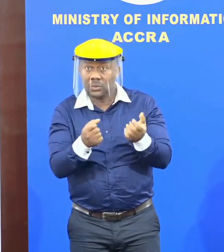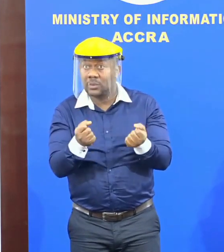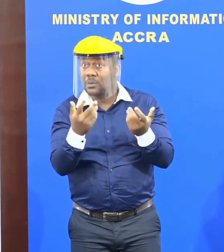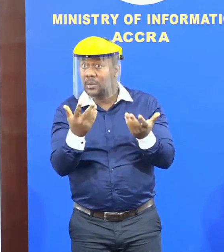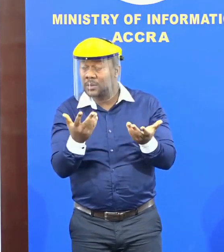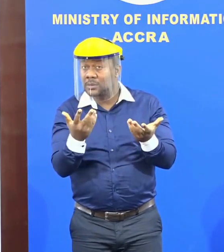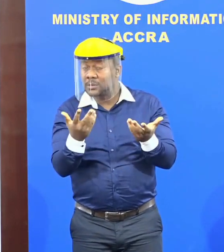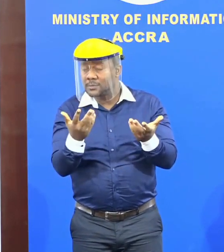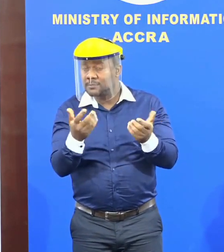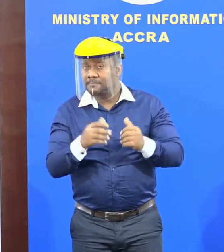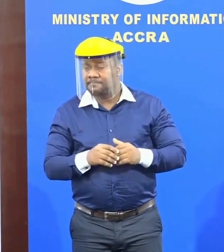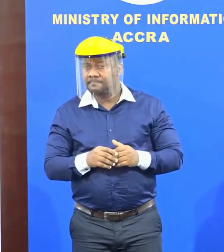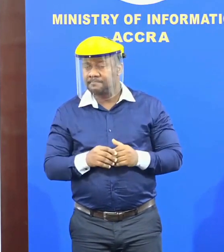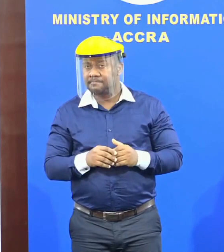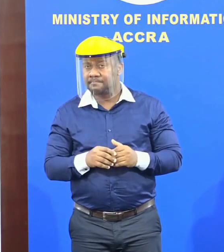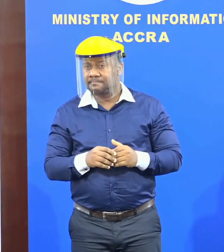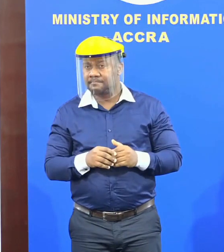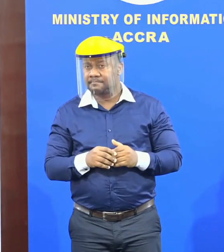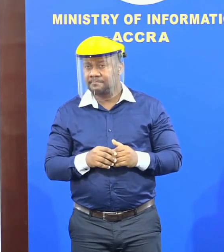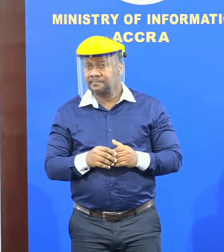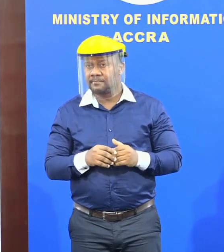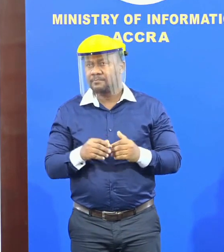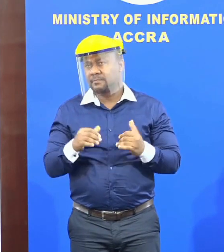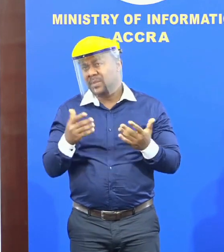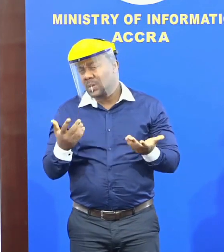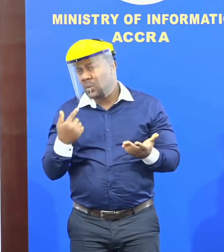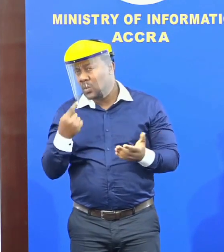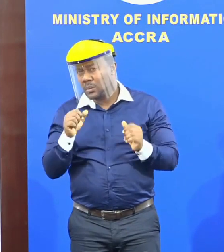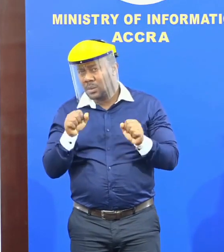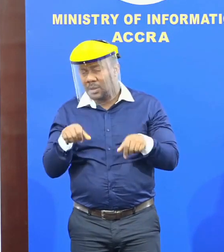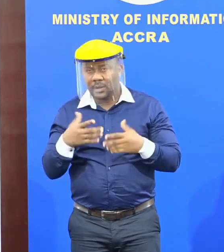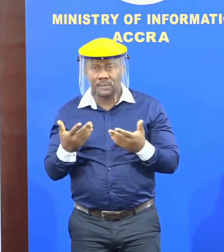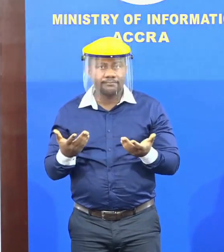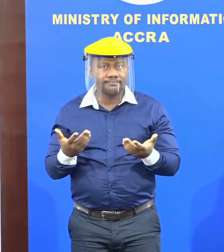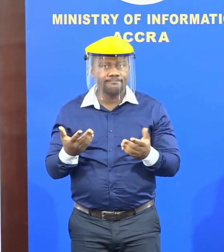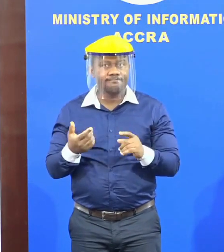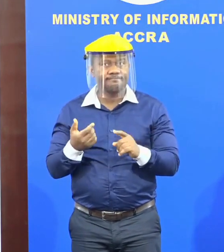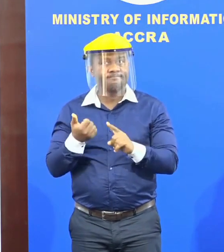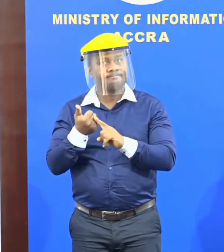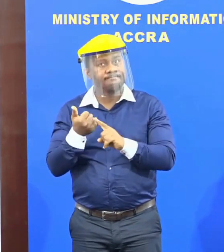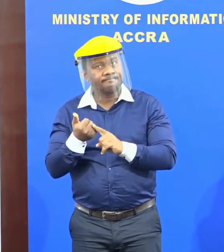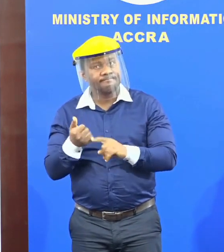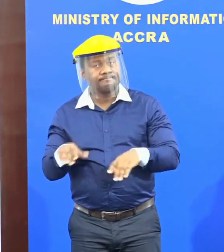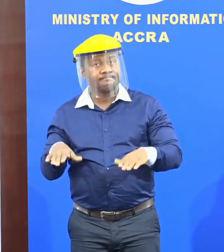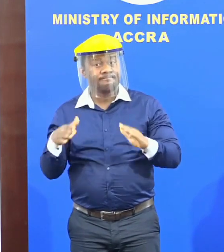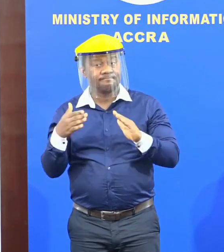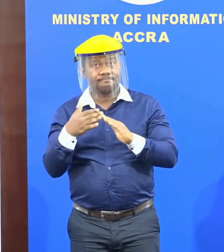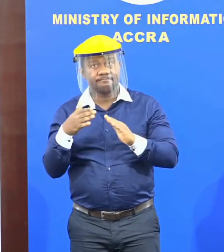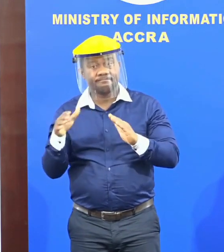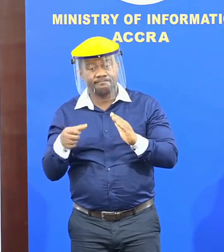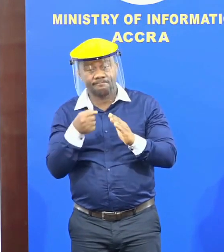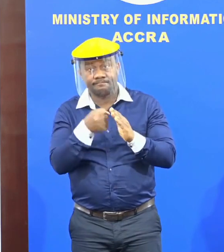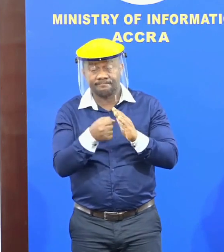importantly, who will now go into mandatory quarantine, who will not, and